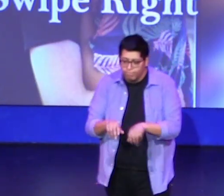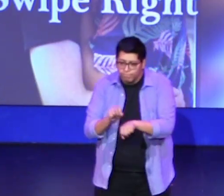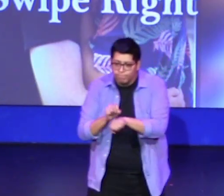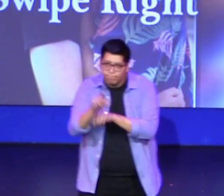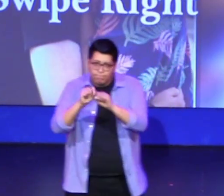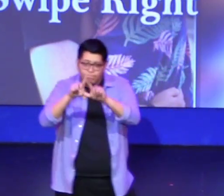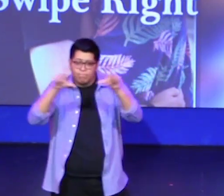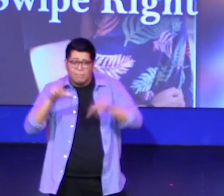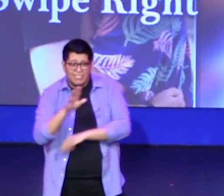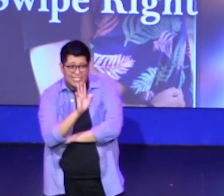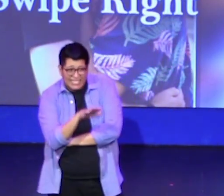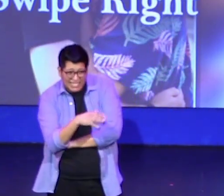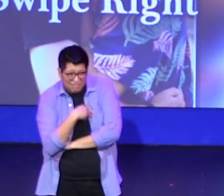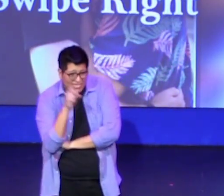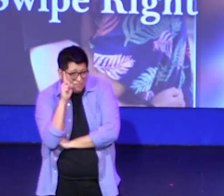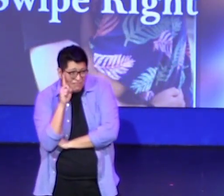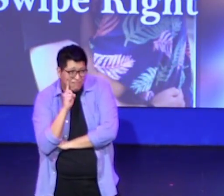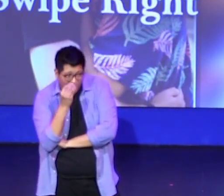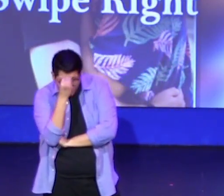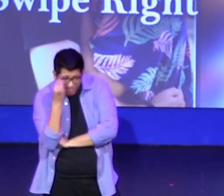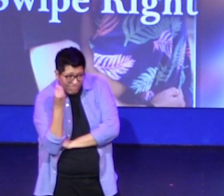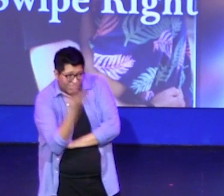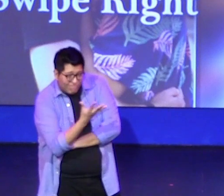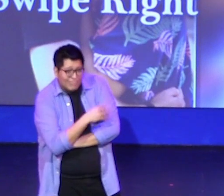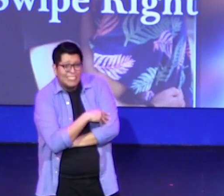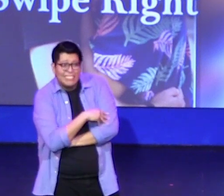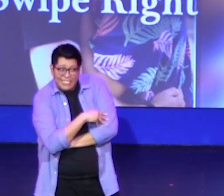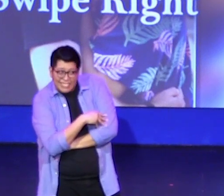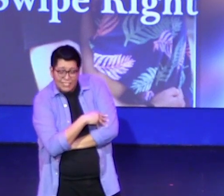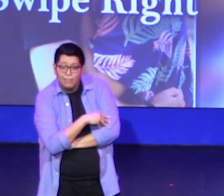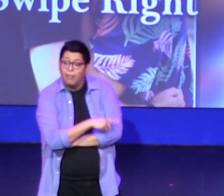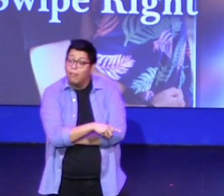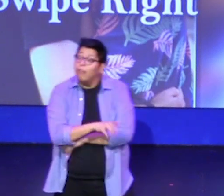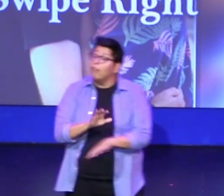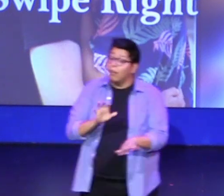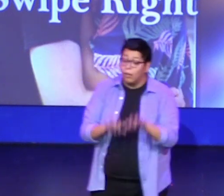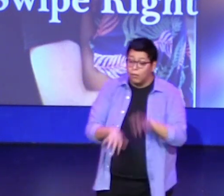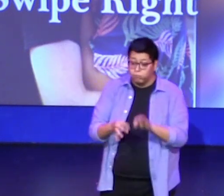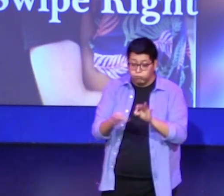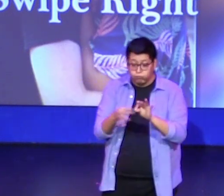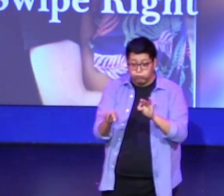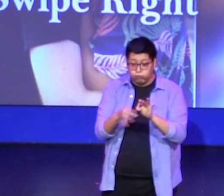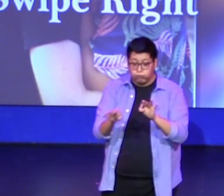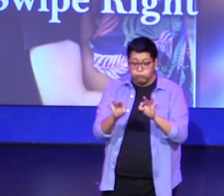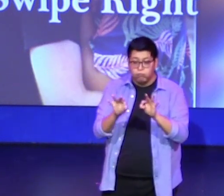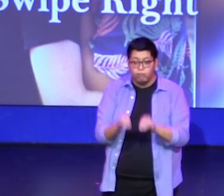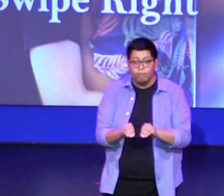to realize, I opened the chat box and said, "Hey, I'm deaf, by the way." And you know when the three